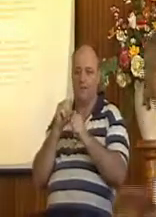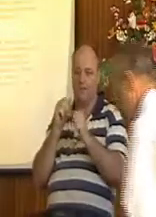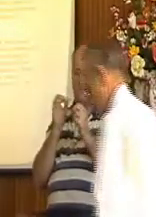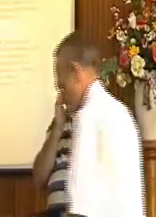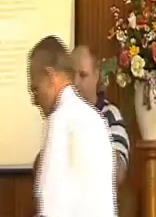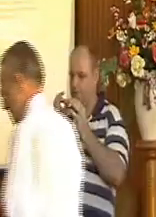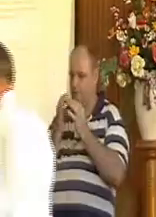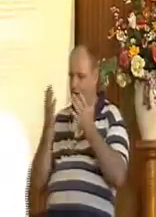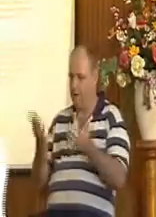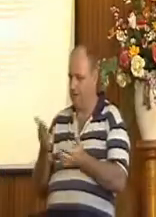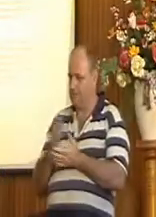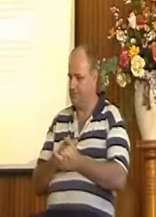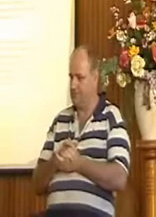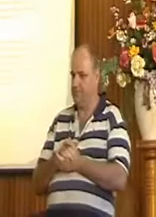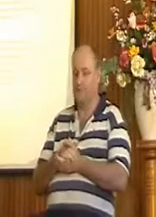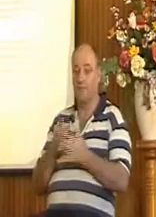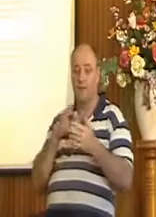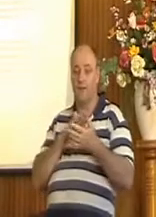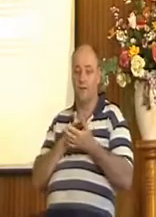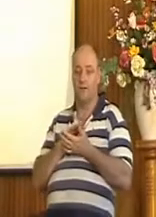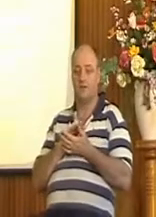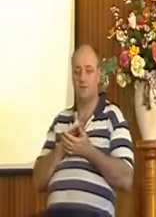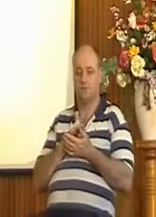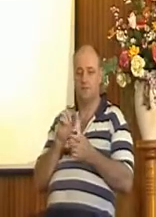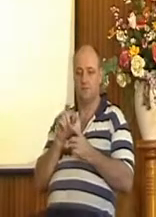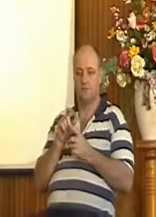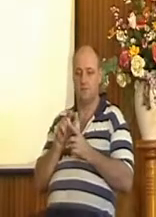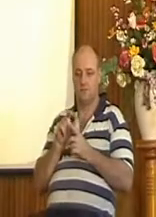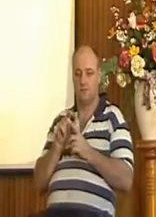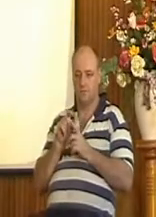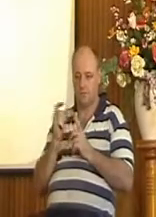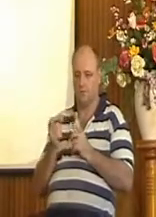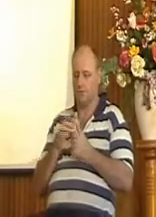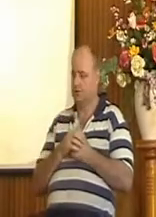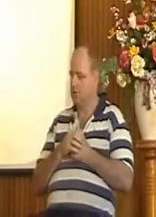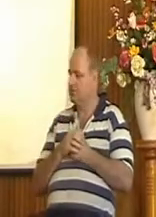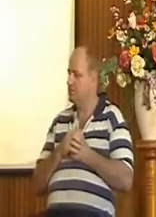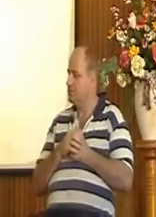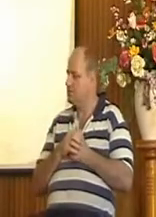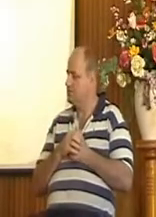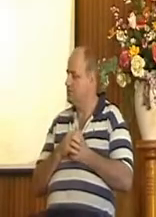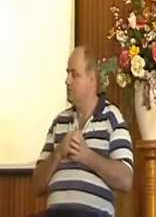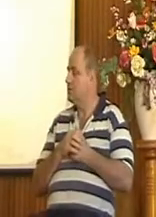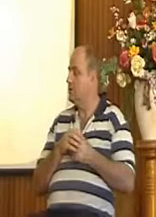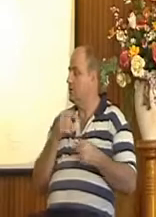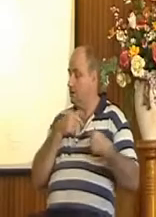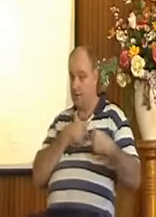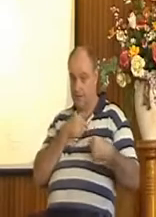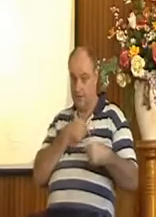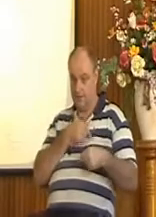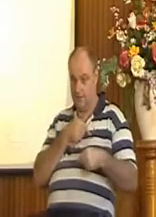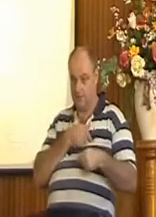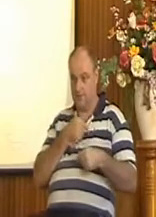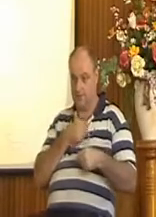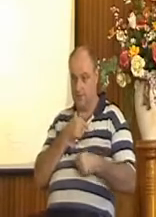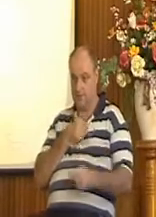for the old pump that's in here. It goes thumpity, thumpity, thumpity, thump for 70 years at 90 a minute